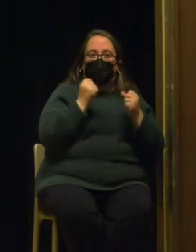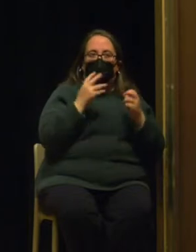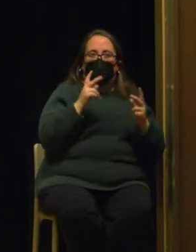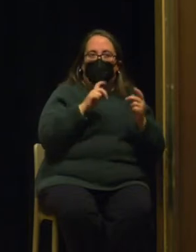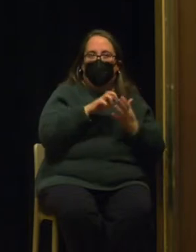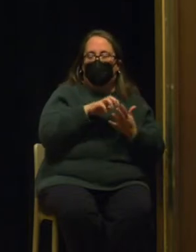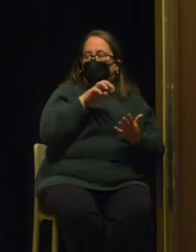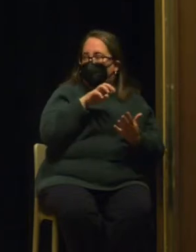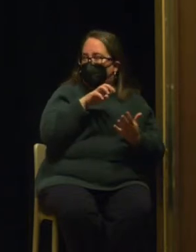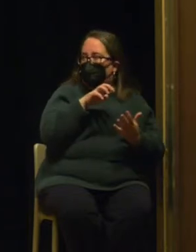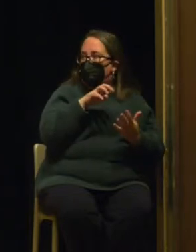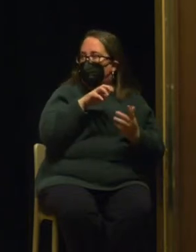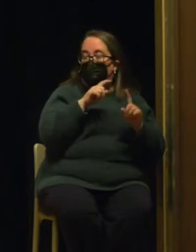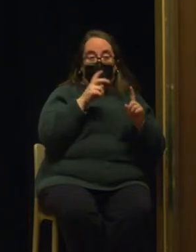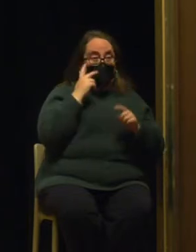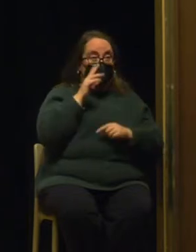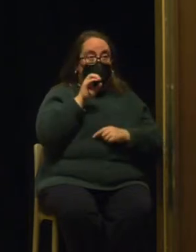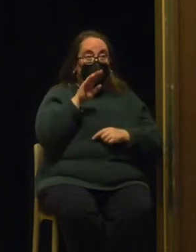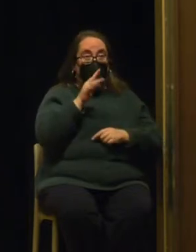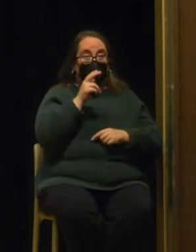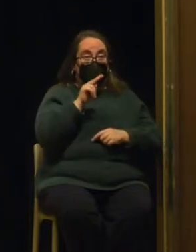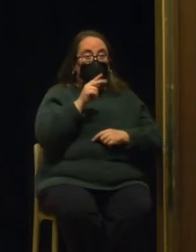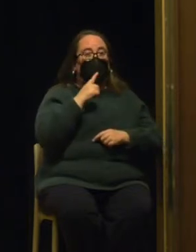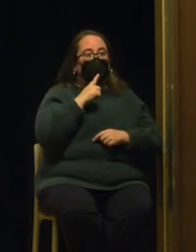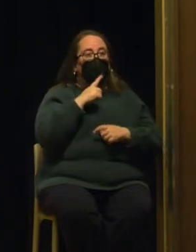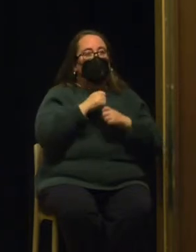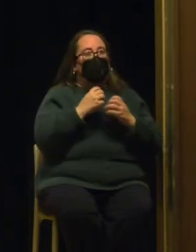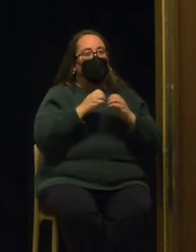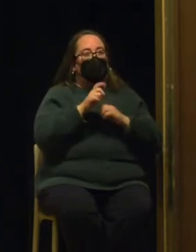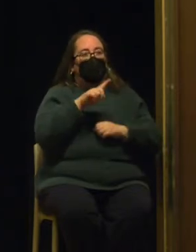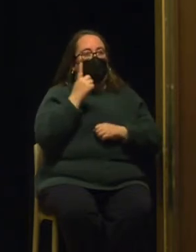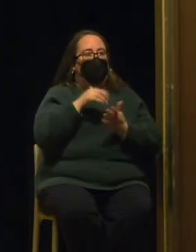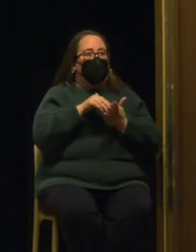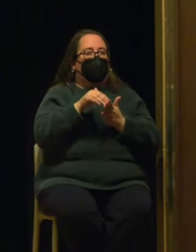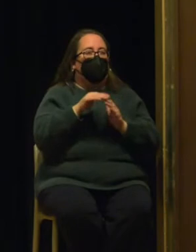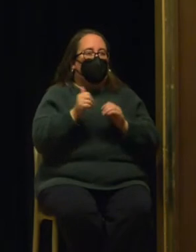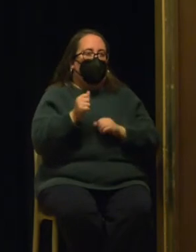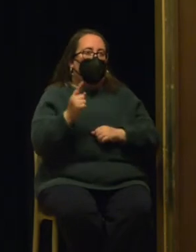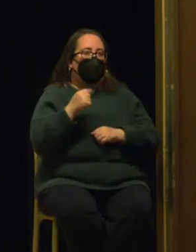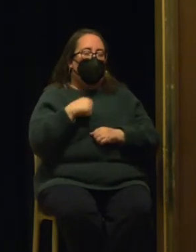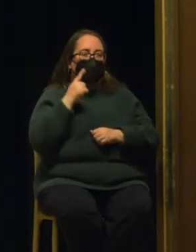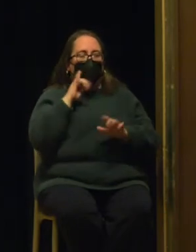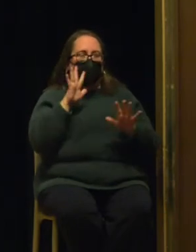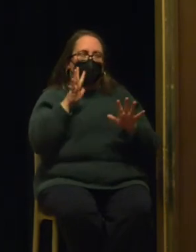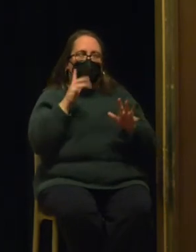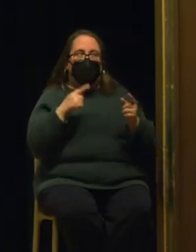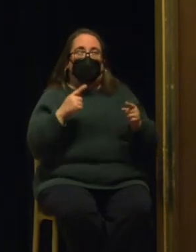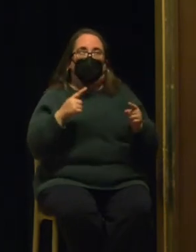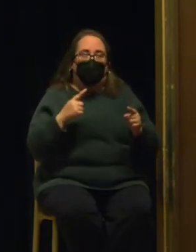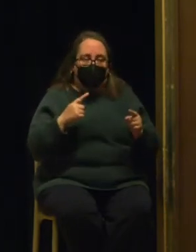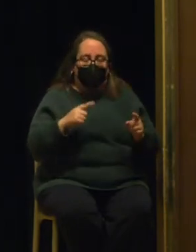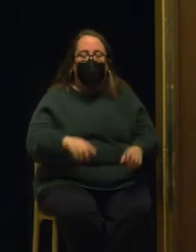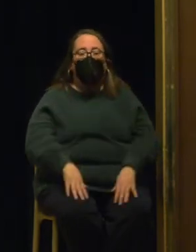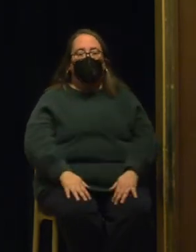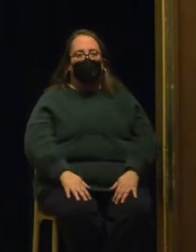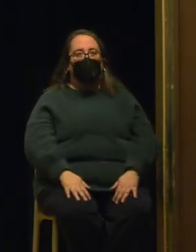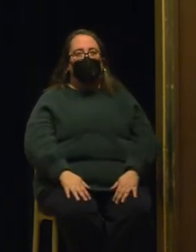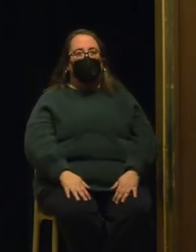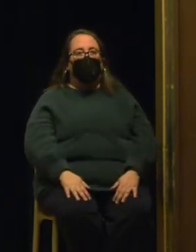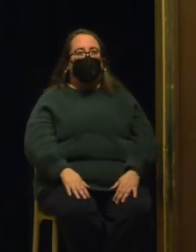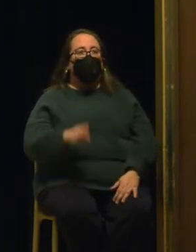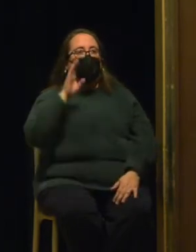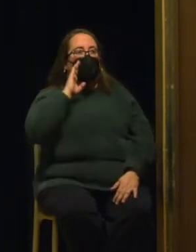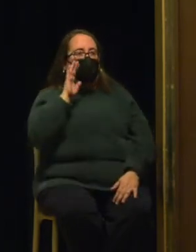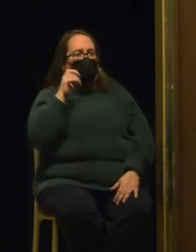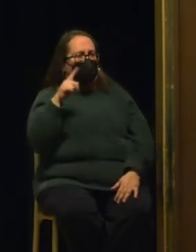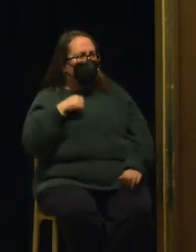I saw Bob Johnson on TV the other day talking about he's made more black millionaires than anybody, which I think is debatable. Brown Capital, we've done